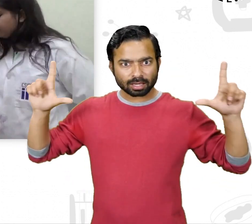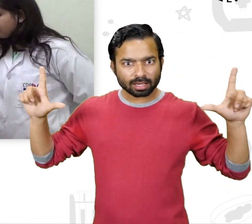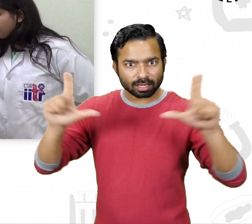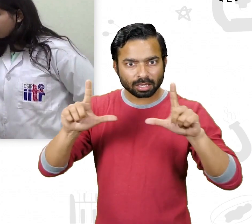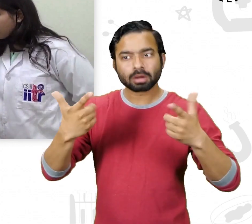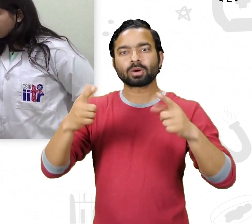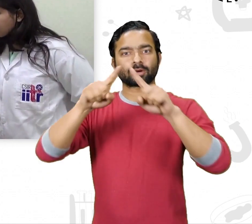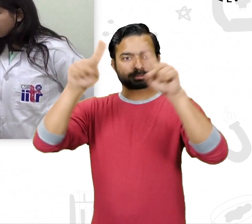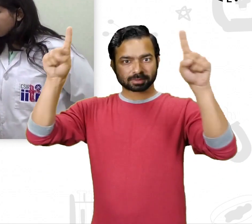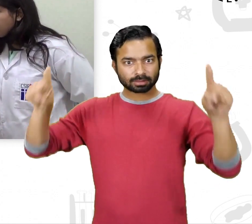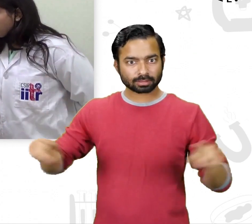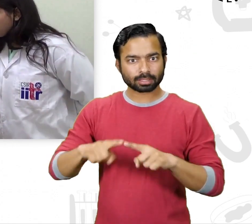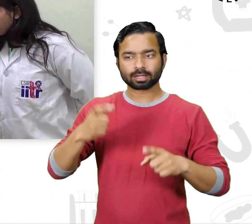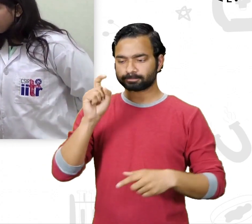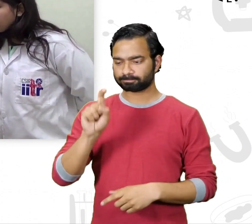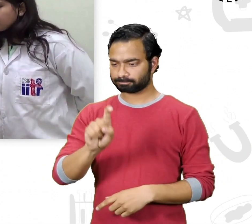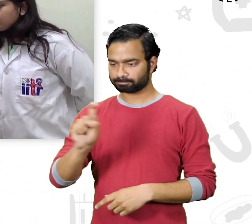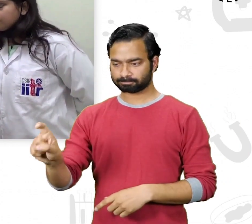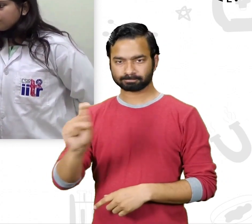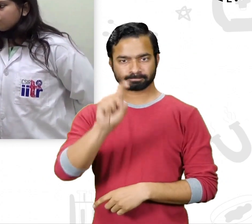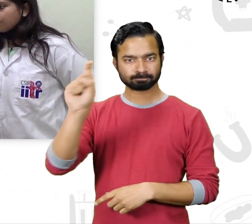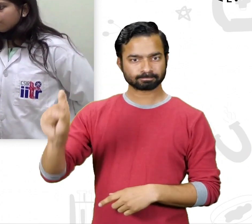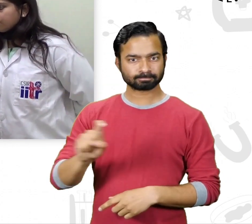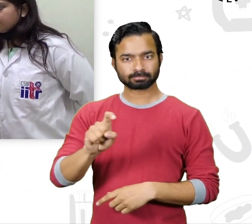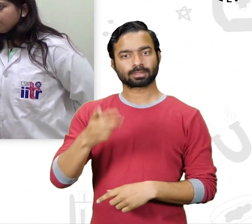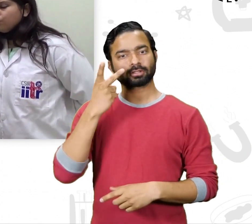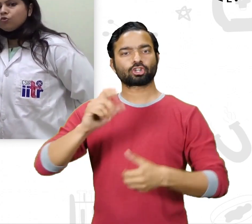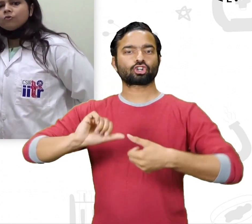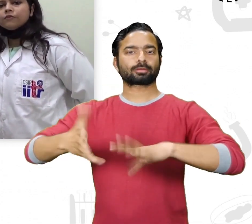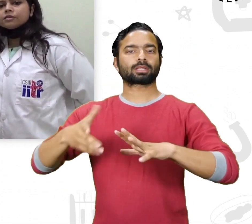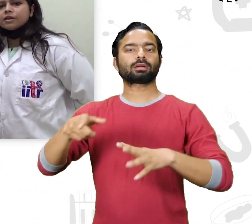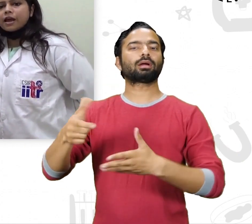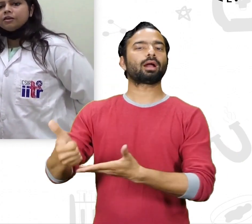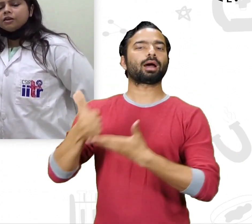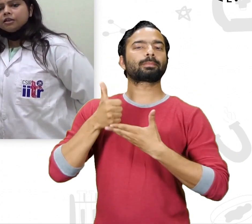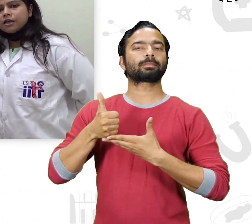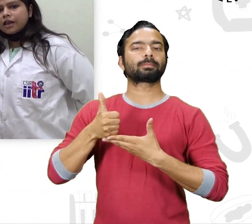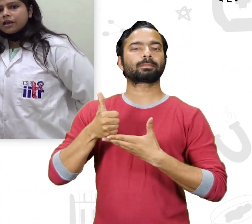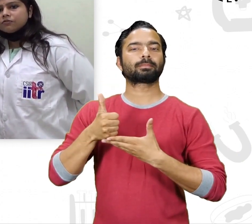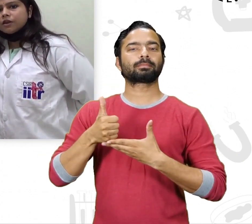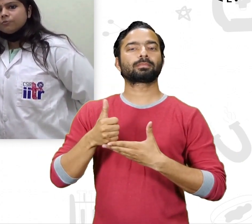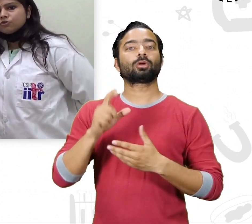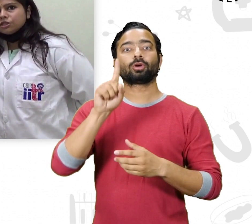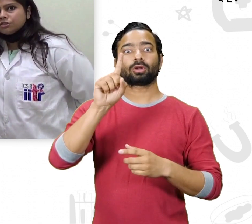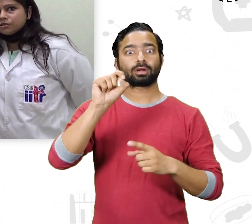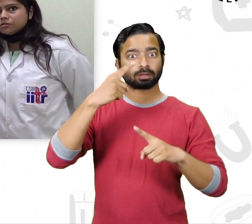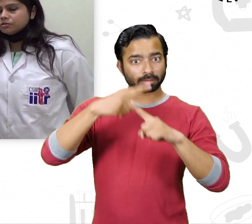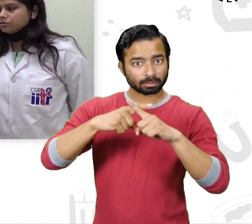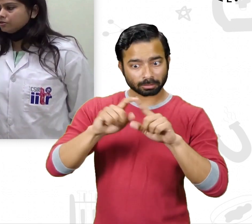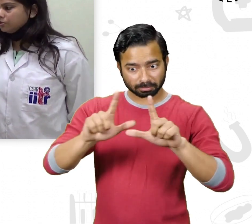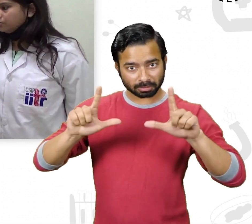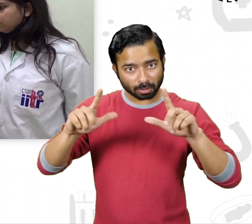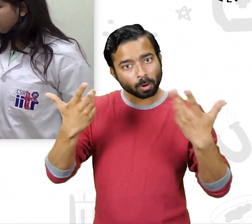And this is a joystick. By using this joystick, we move our slide in the XY position.